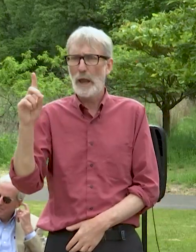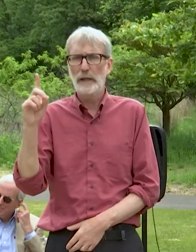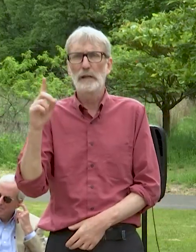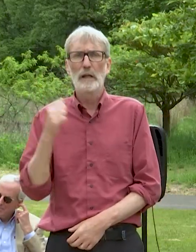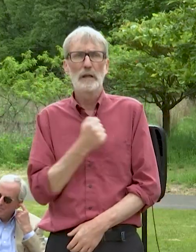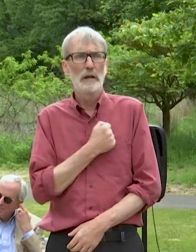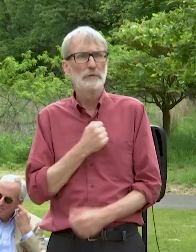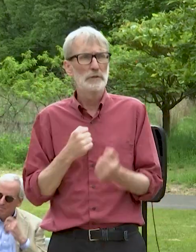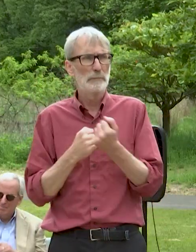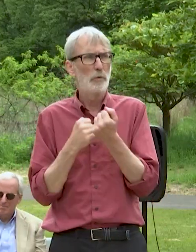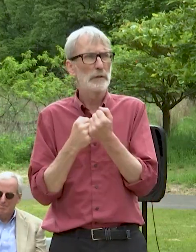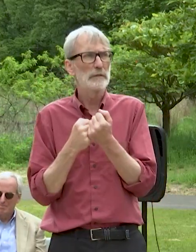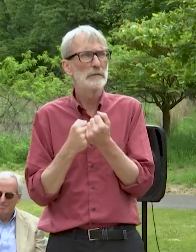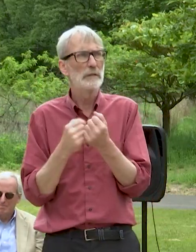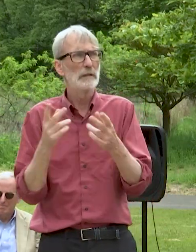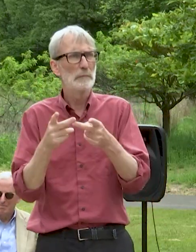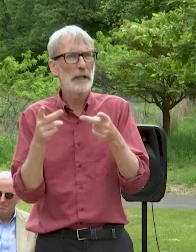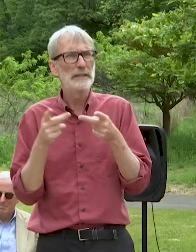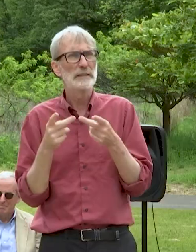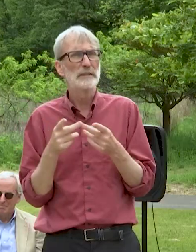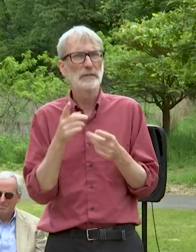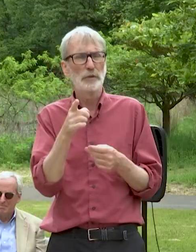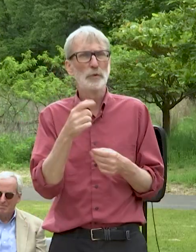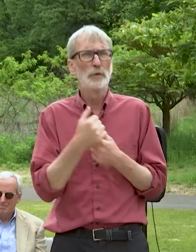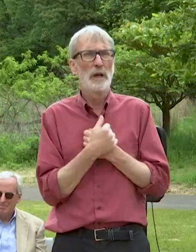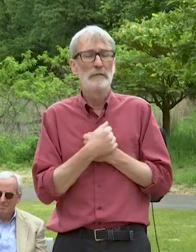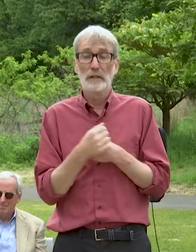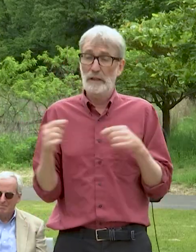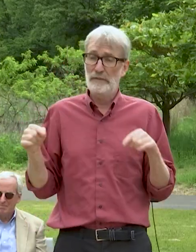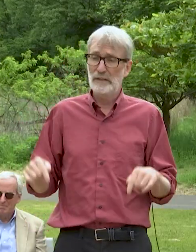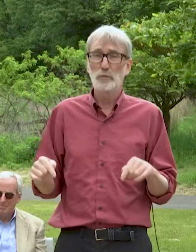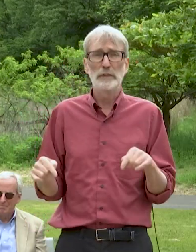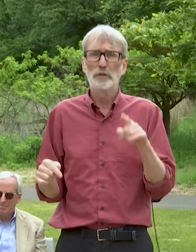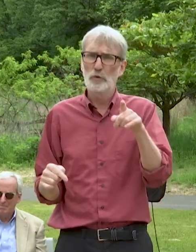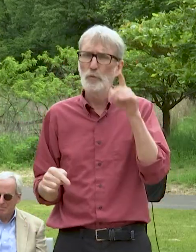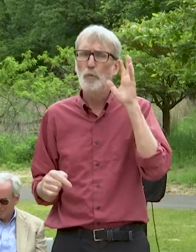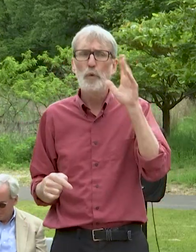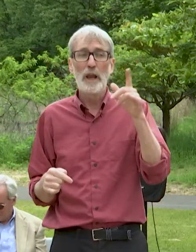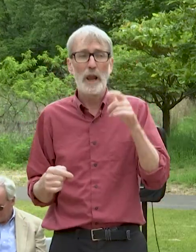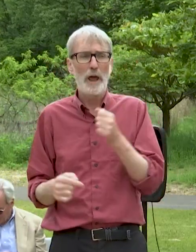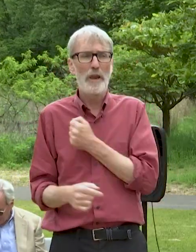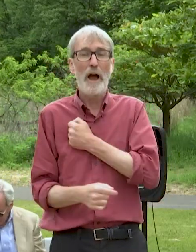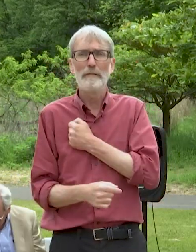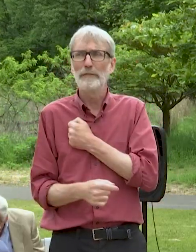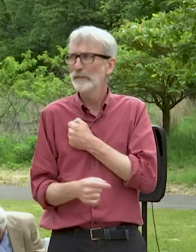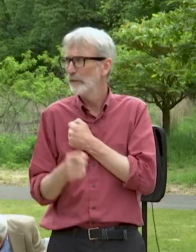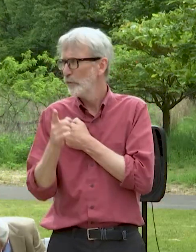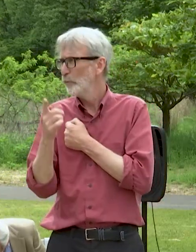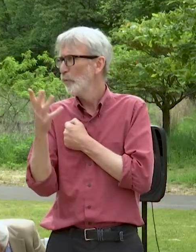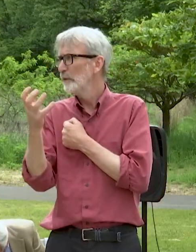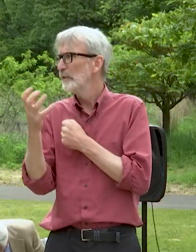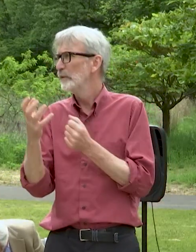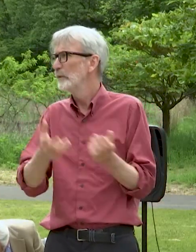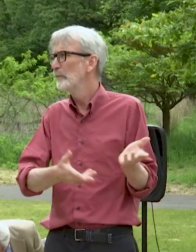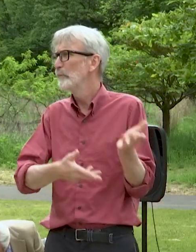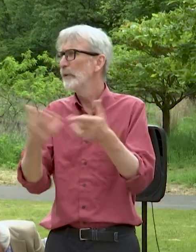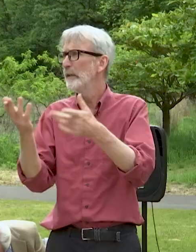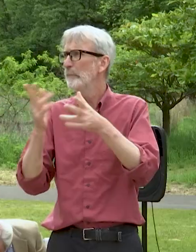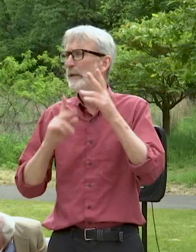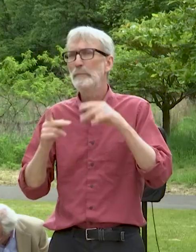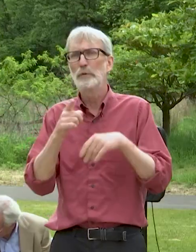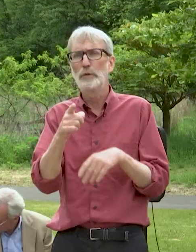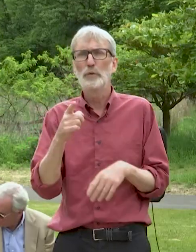to go. And this is one of the places we know you will love to go and where you want to bring the people that you